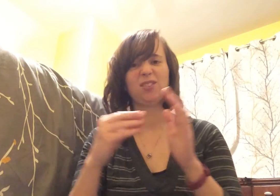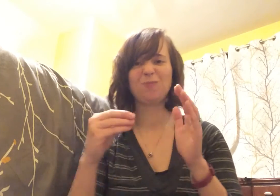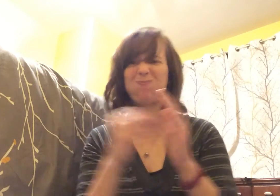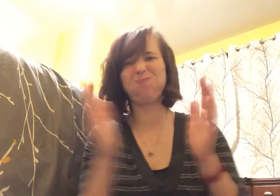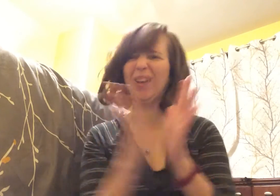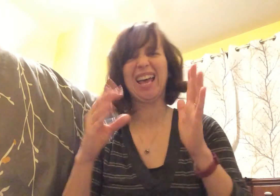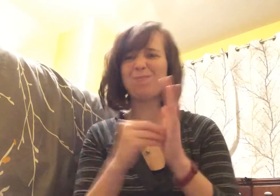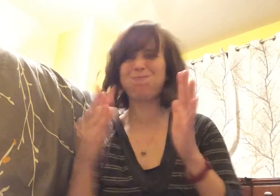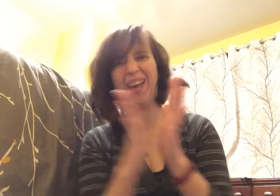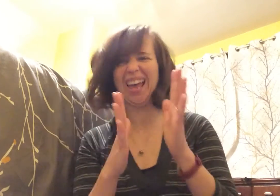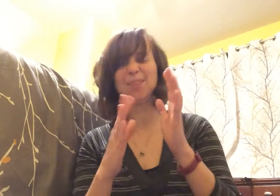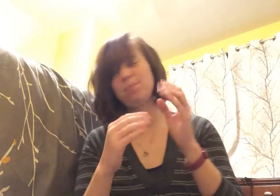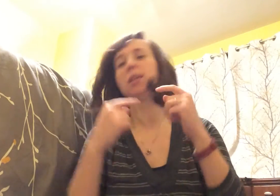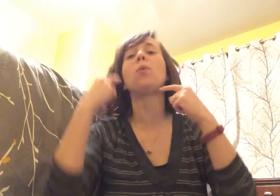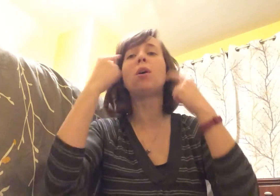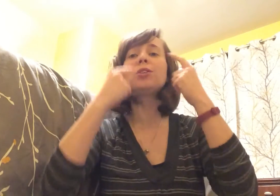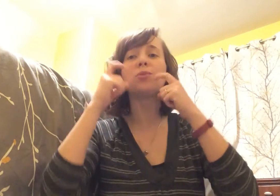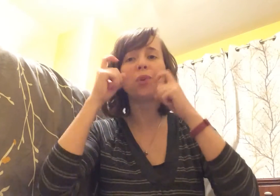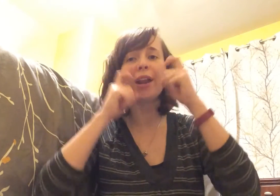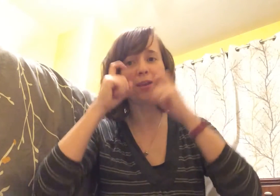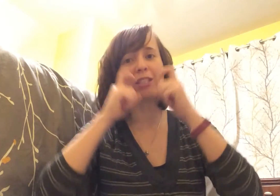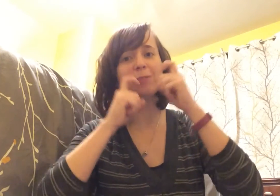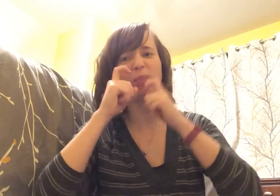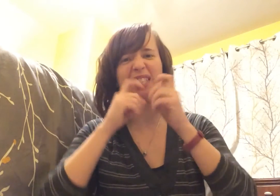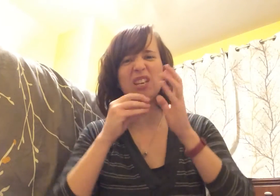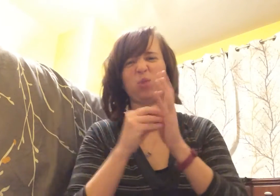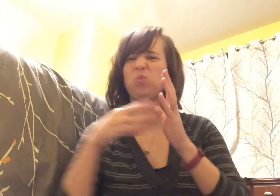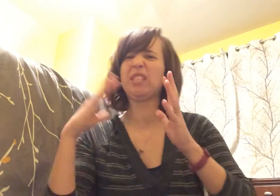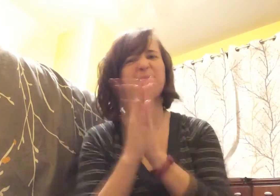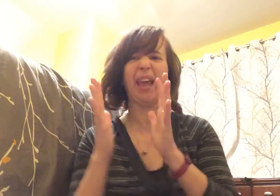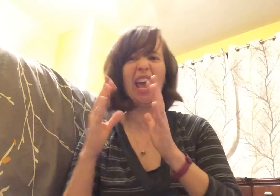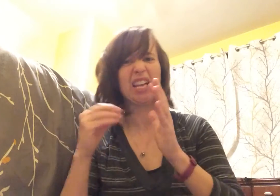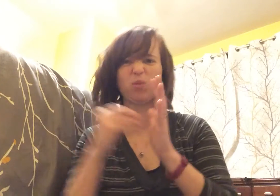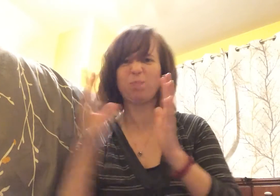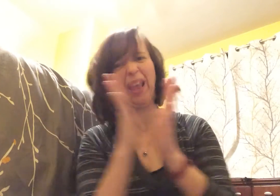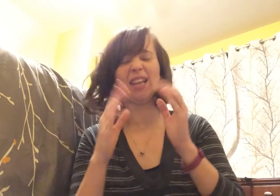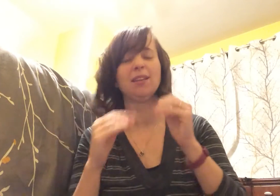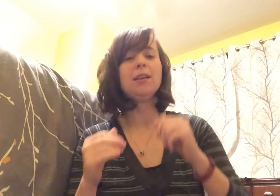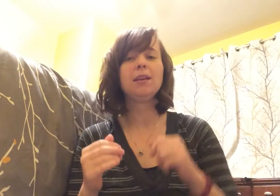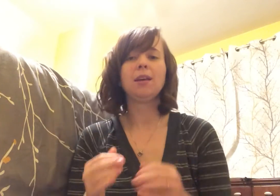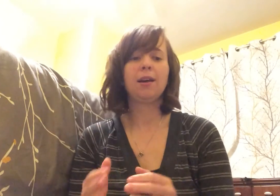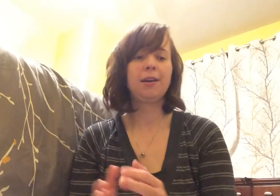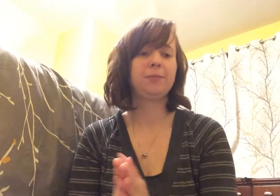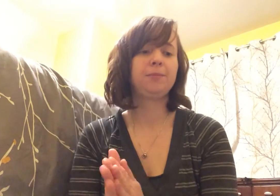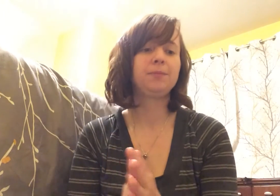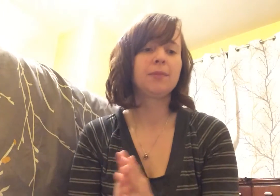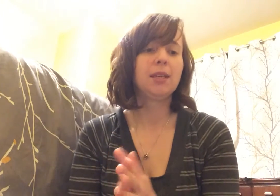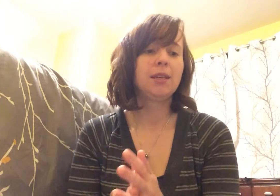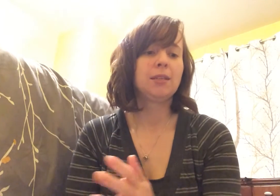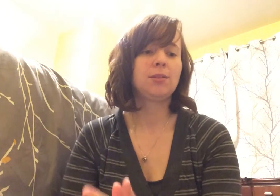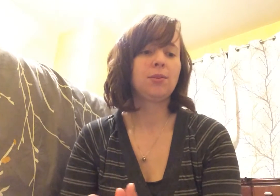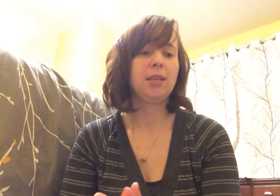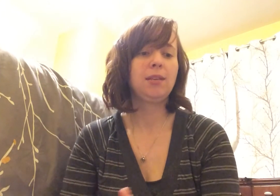it's but you also want to express that it was really bad. It was bad. So then there